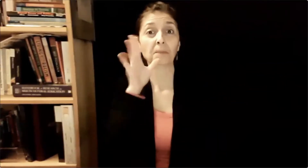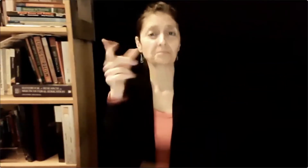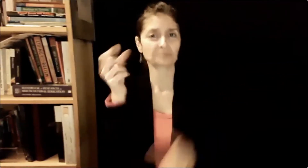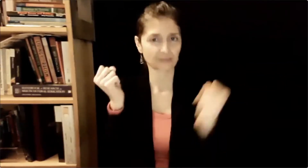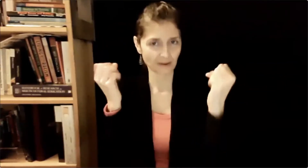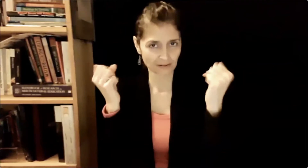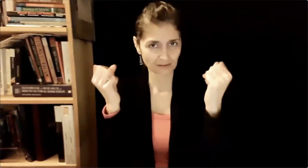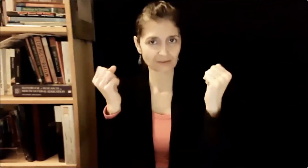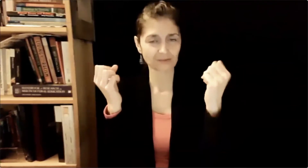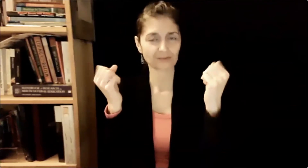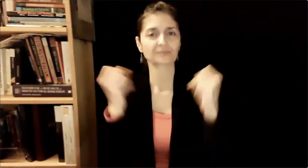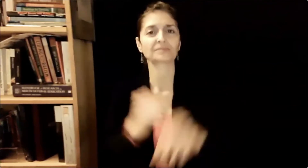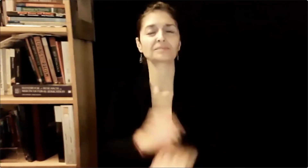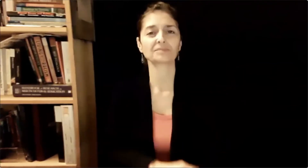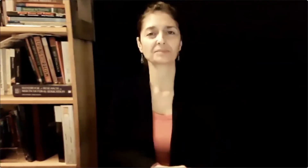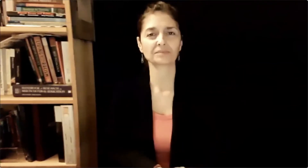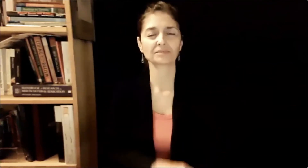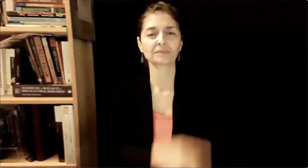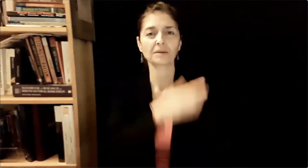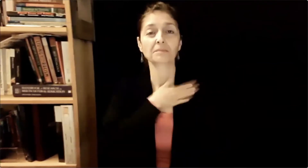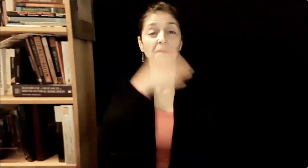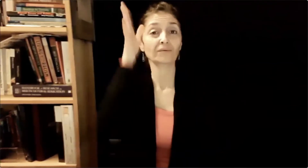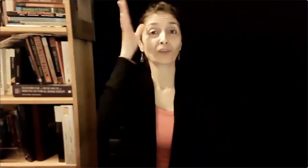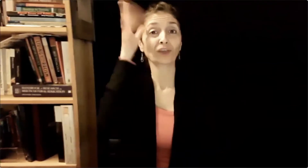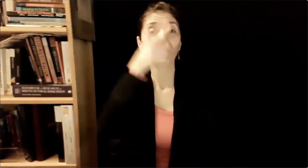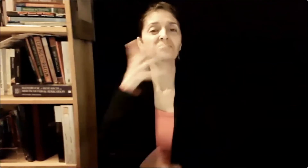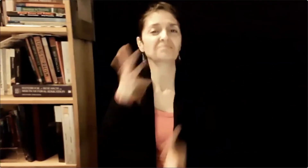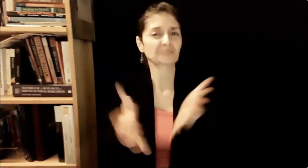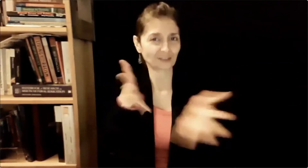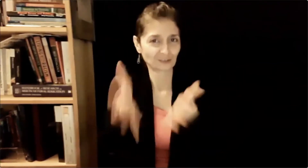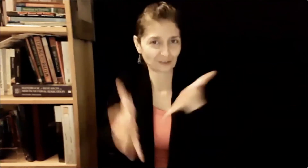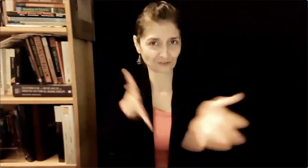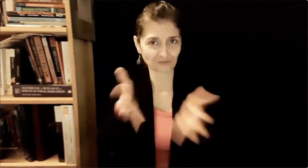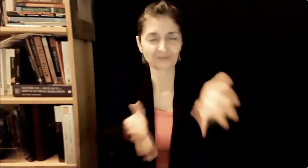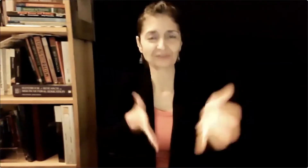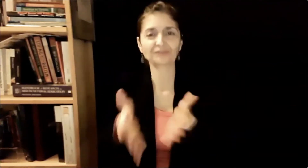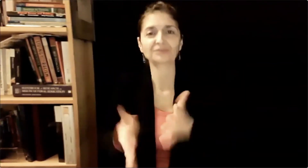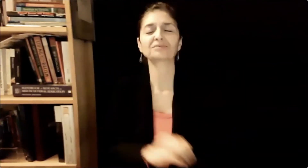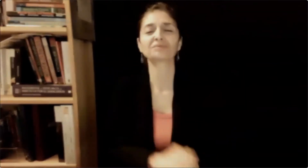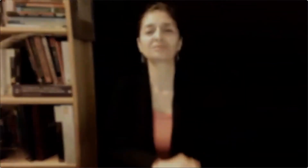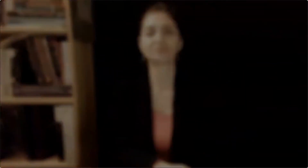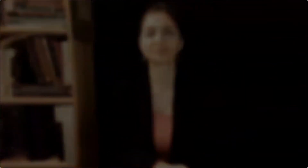My mother signs well. My father mostly uses gestures.